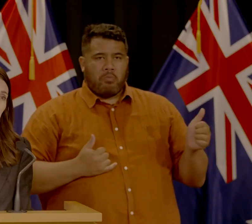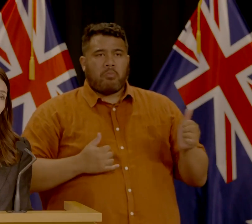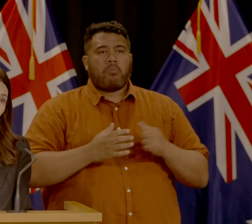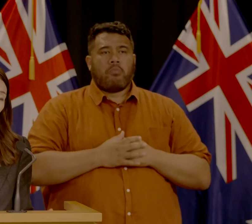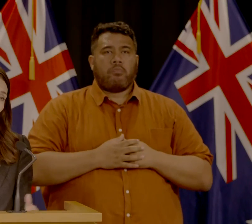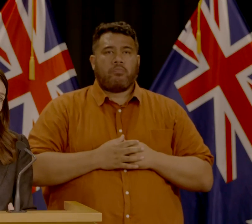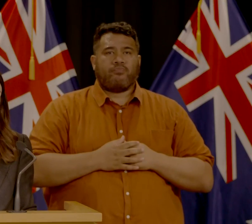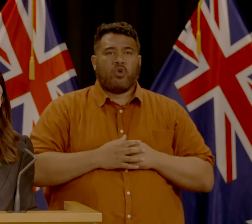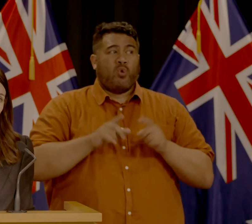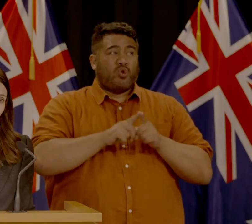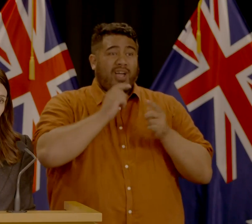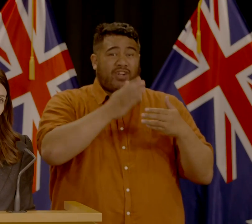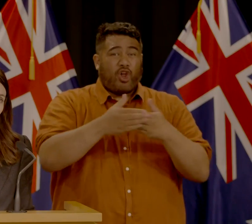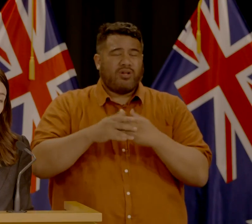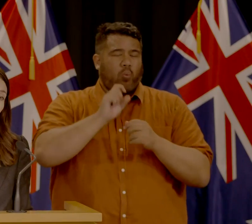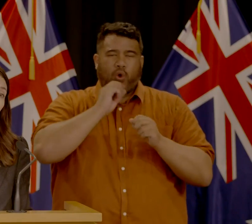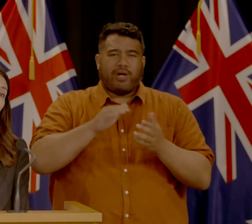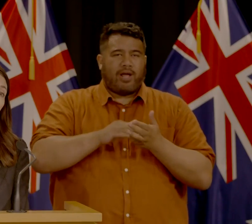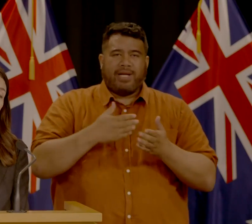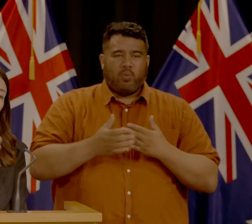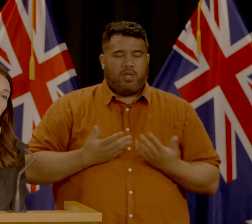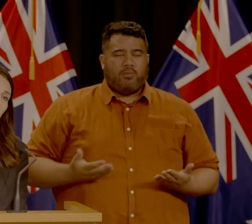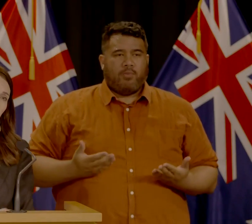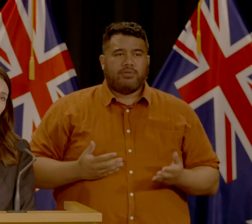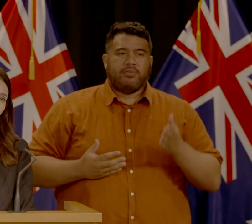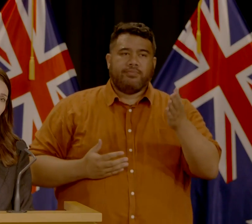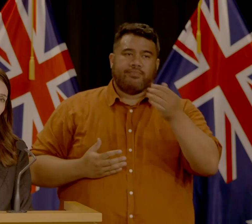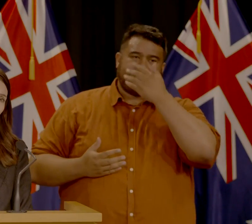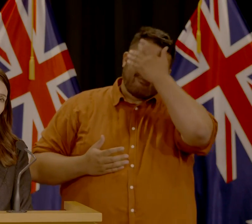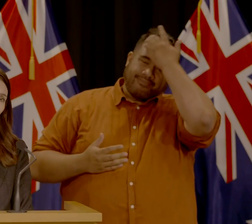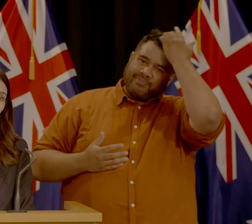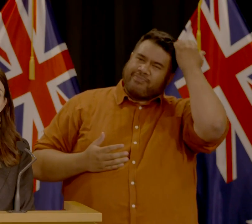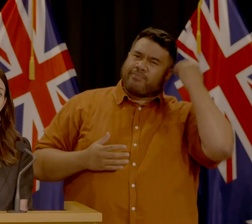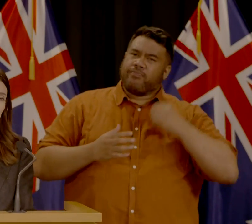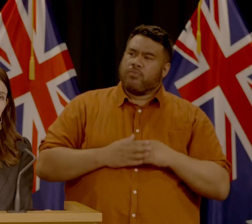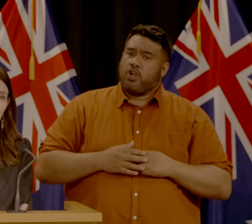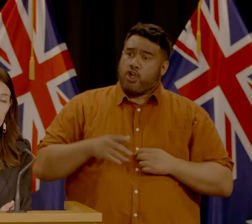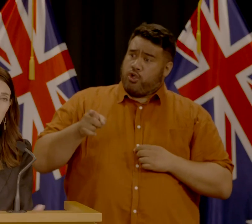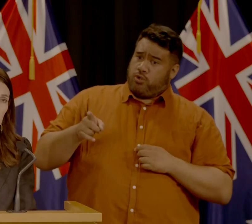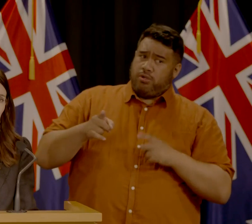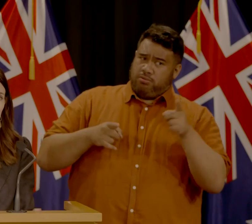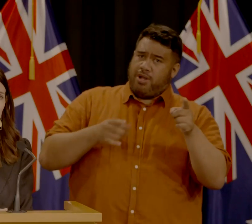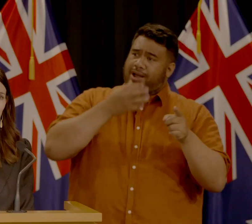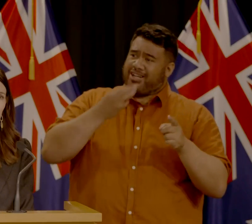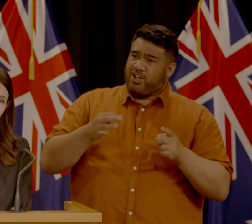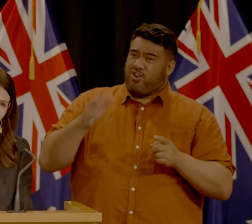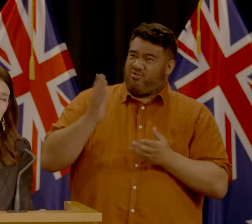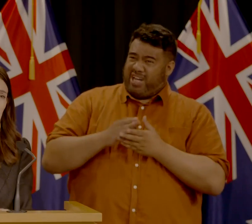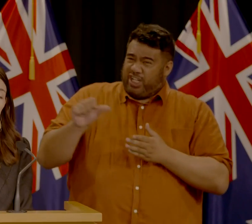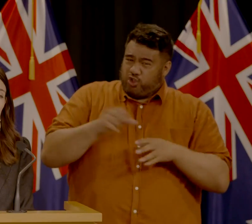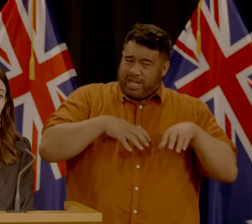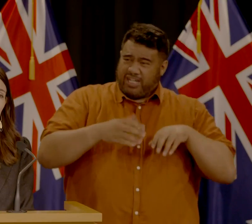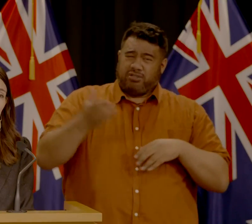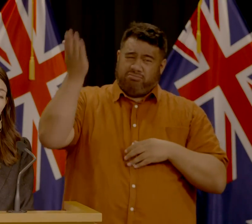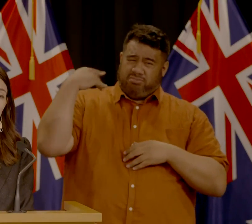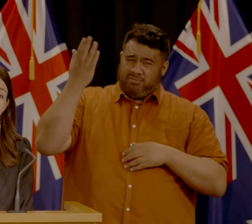preserve the health of New Zealanders. Yeah. Should we have done this sooner? Well, you'll see that with those in recent times, particularly